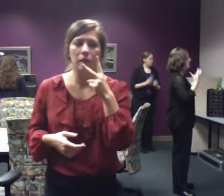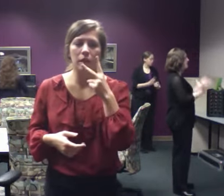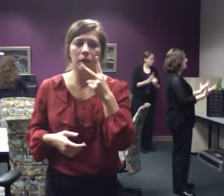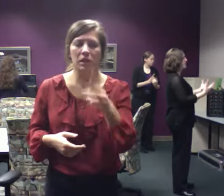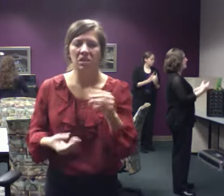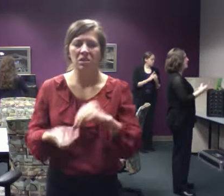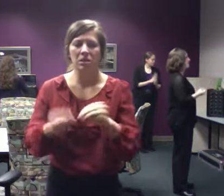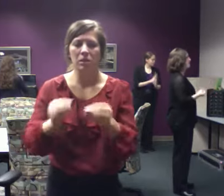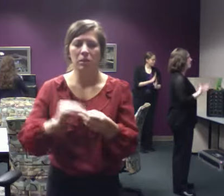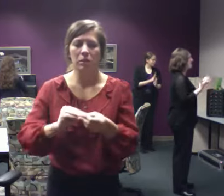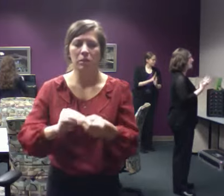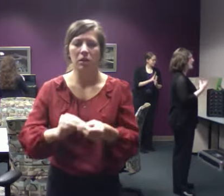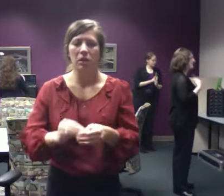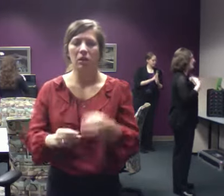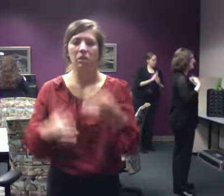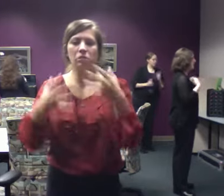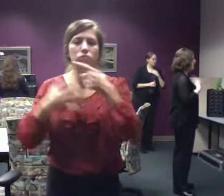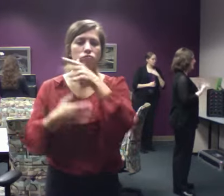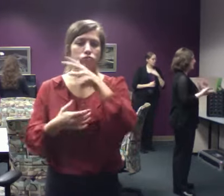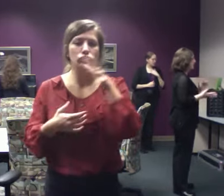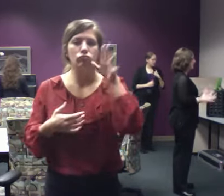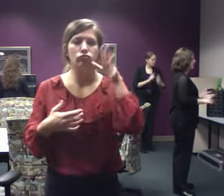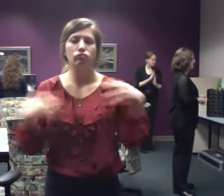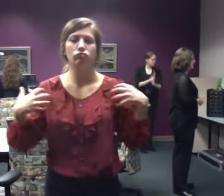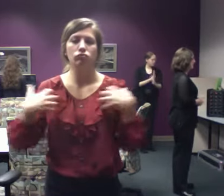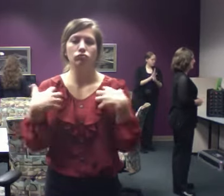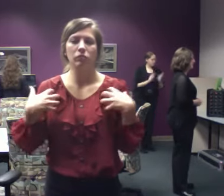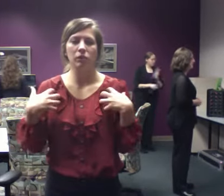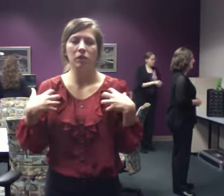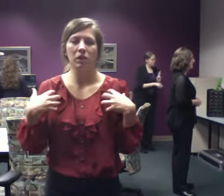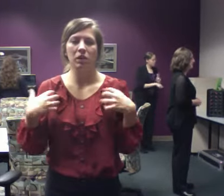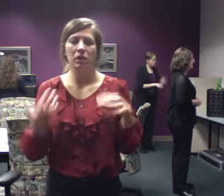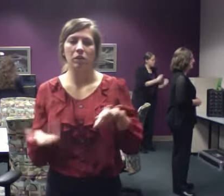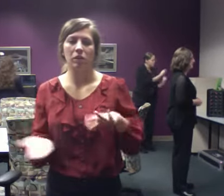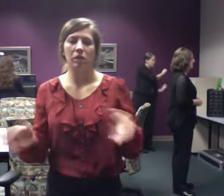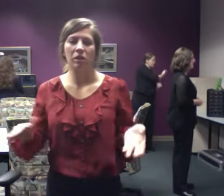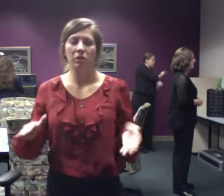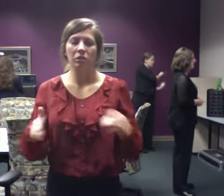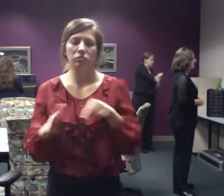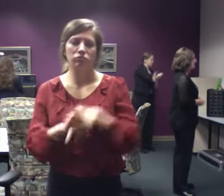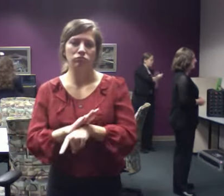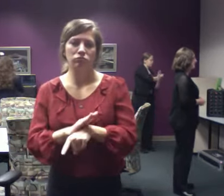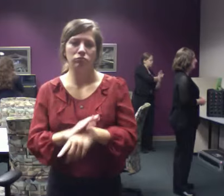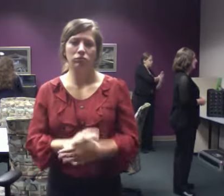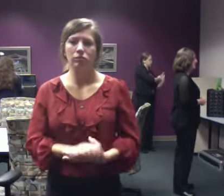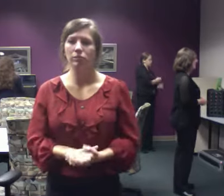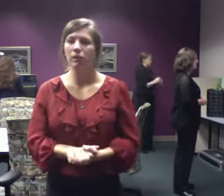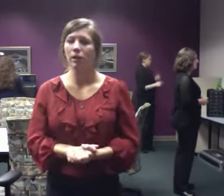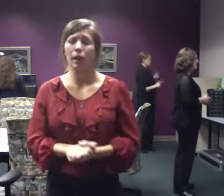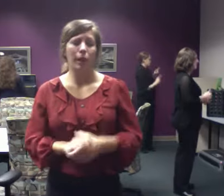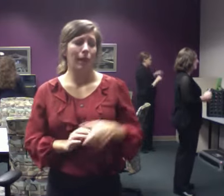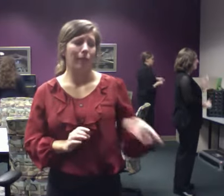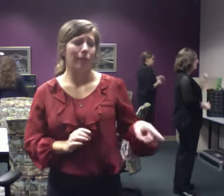agrarian society, where probably still 60% of the people relied on producing the food themselves and their farms and